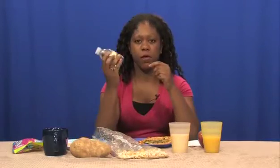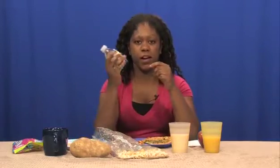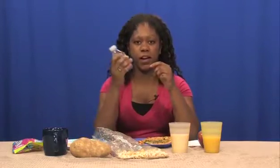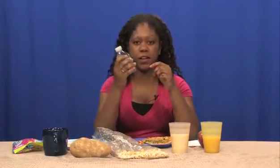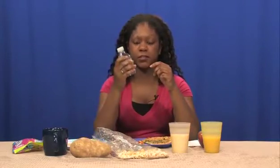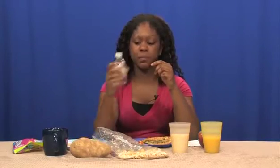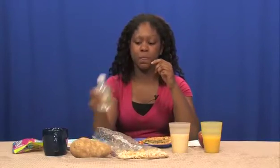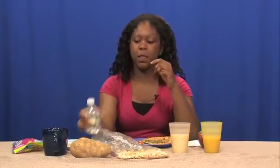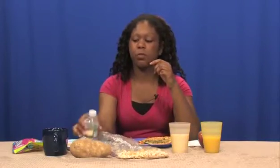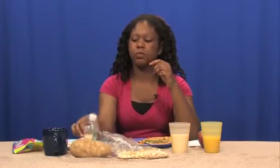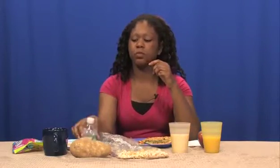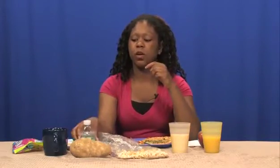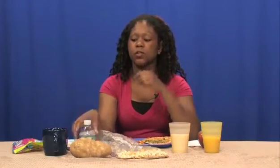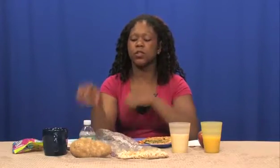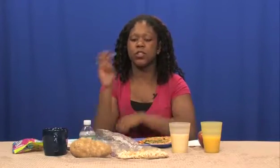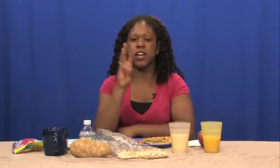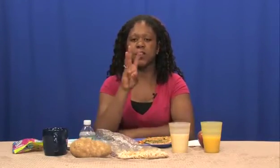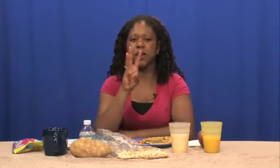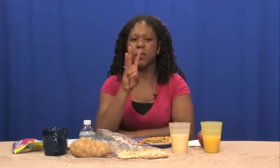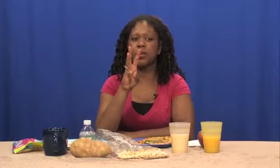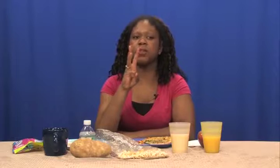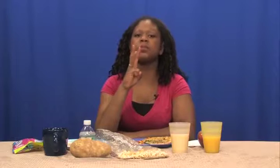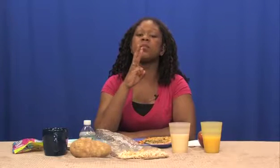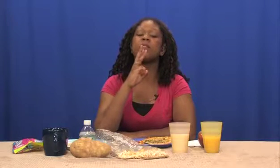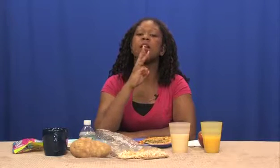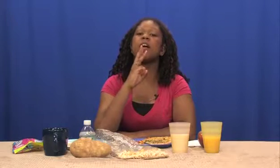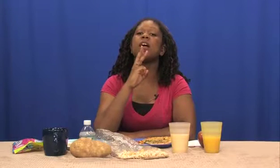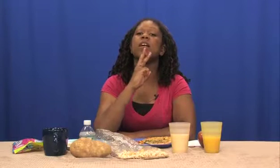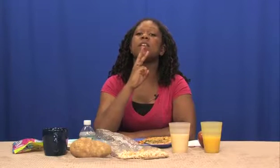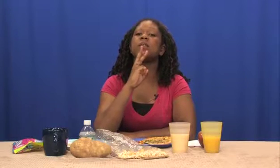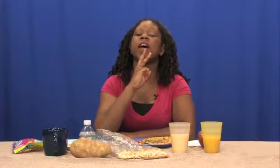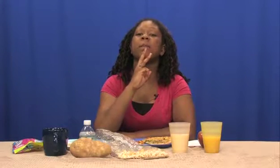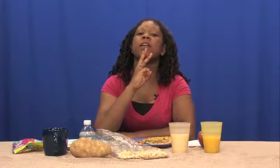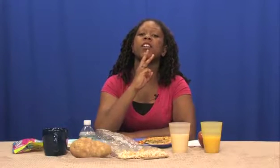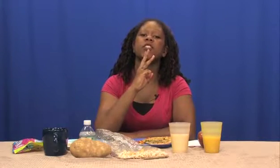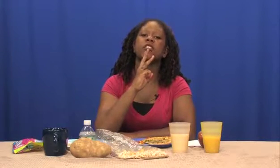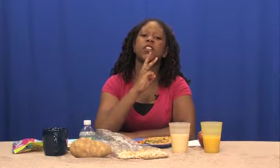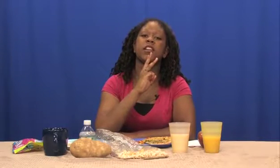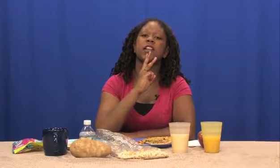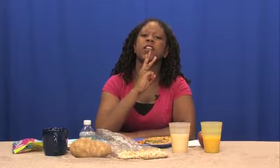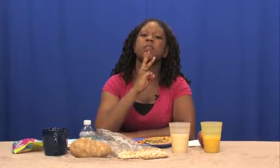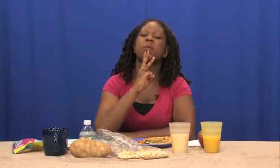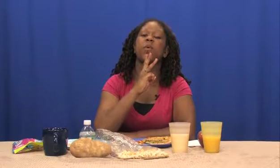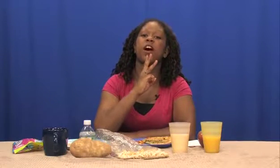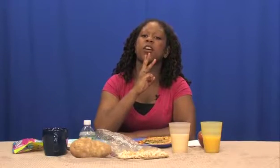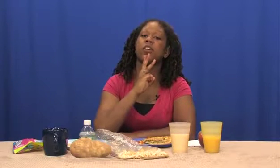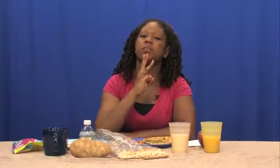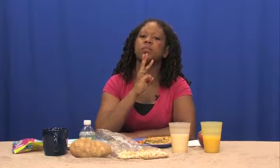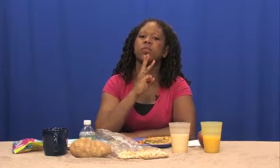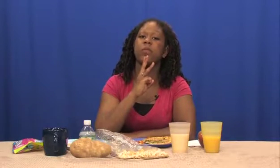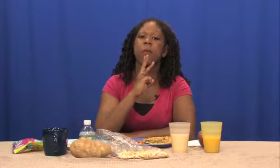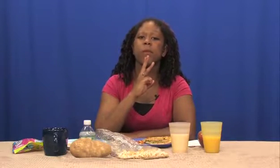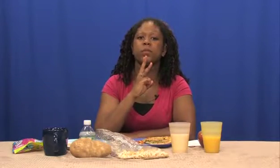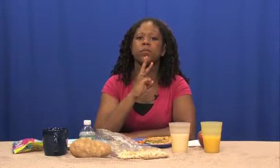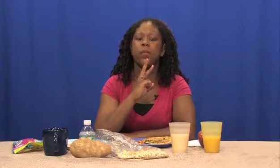right here. So you just take your W, tap it against your chin like this. Water.